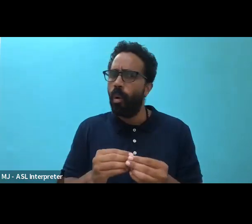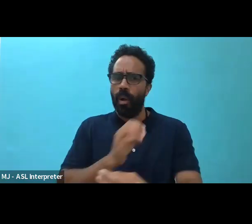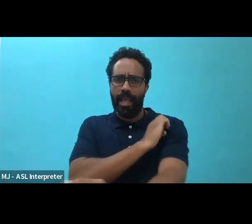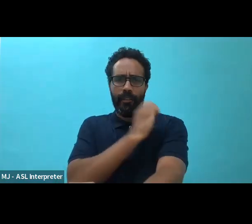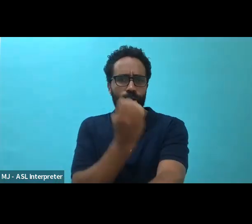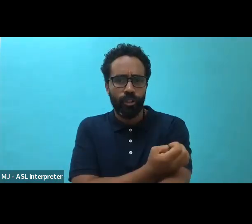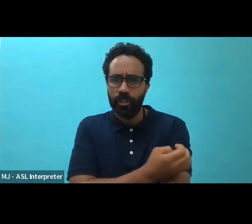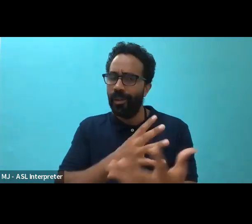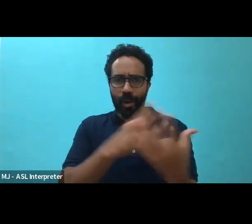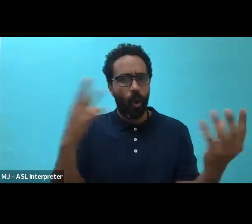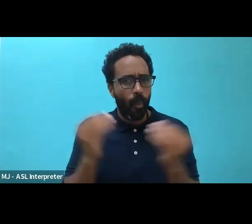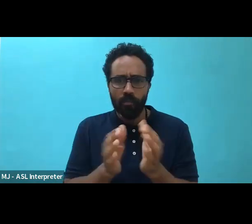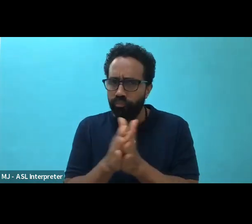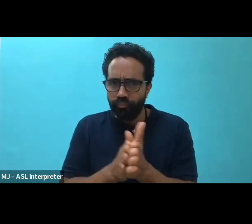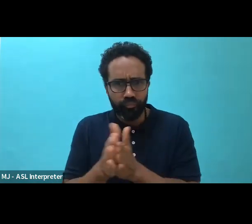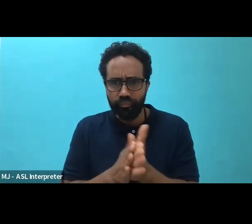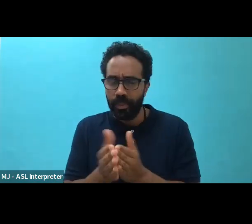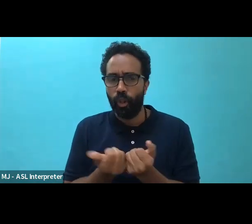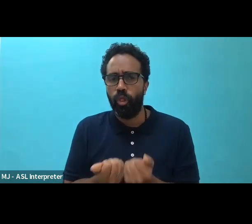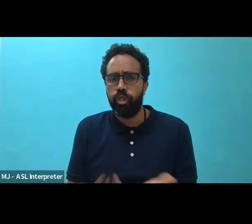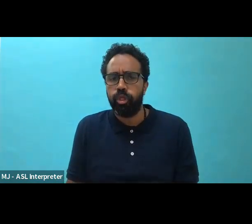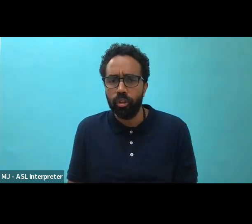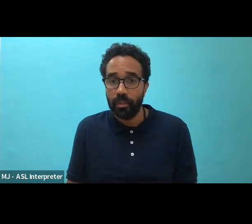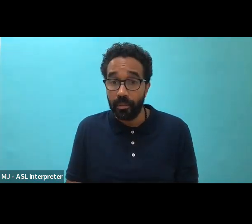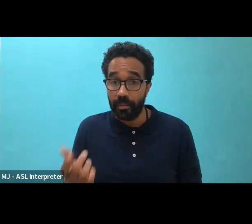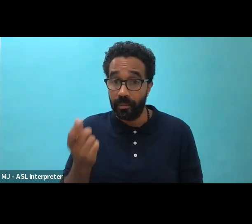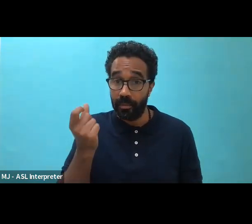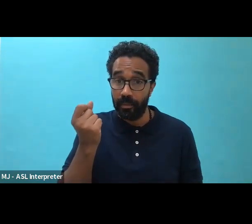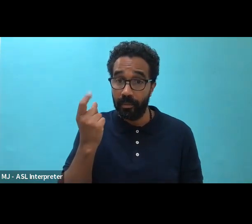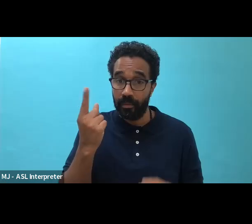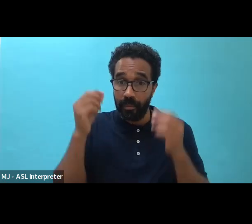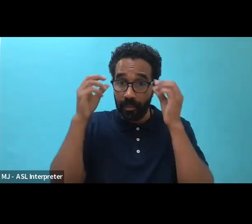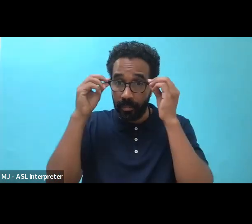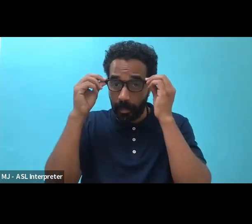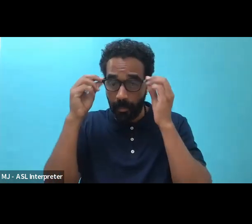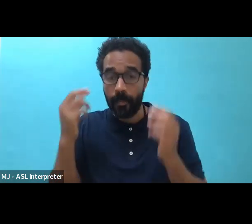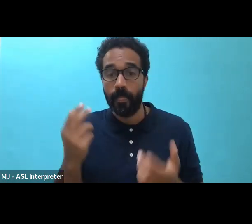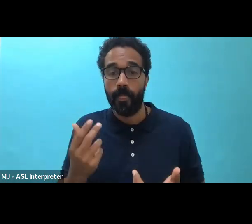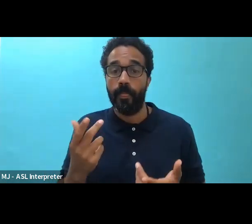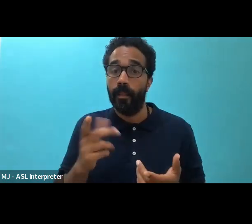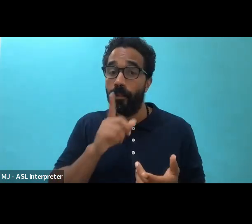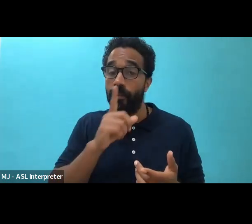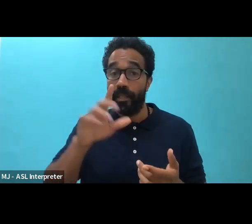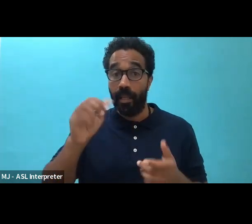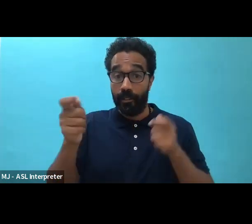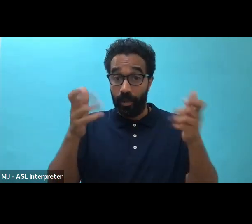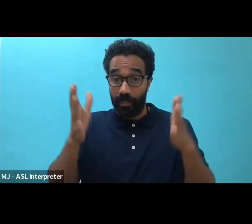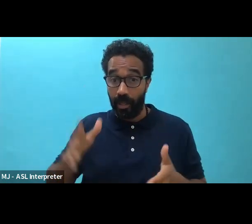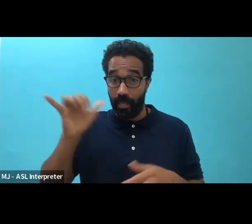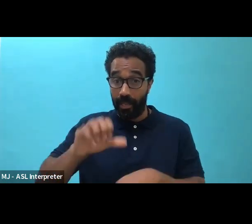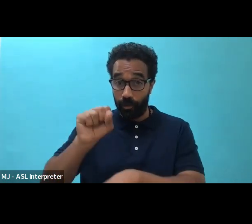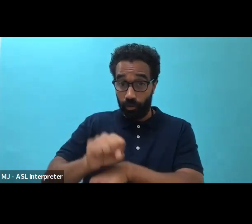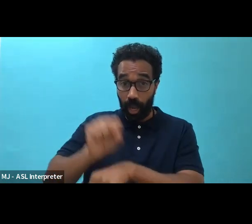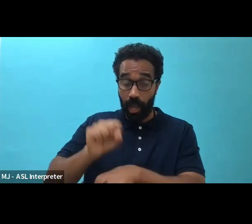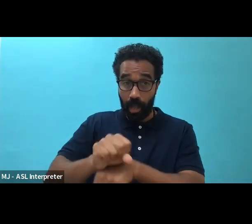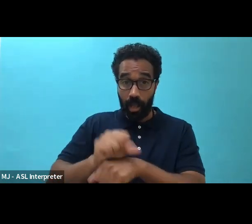waned. In other words, you know, being a CIL staff or director, it's pretty overwhelming and it's